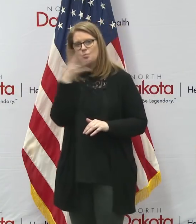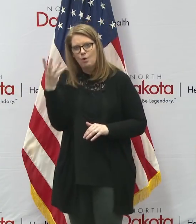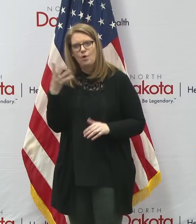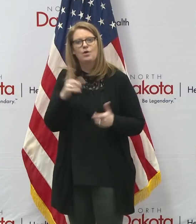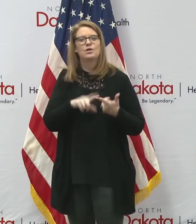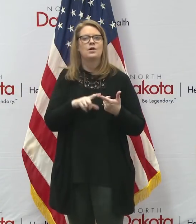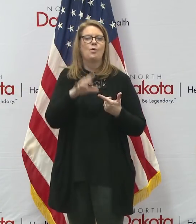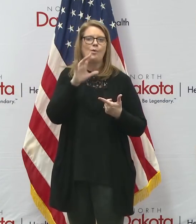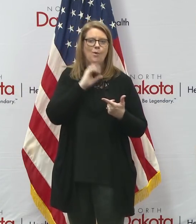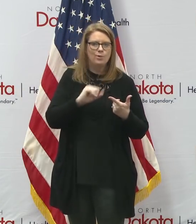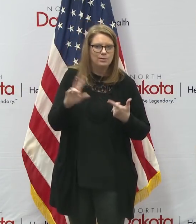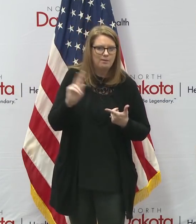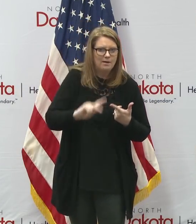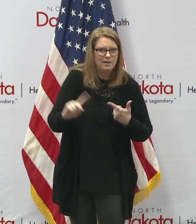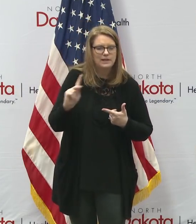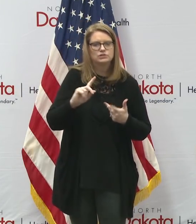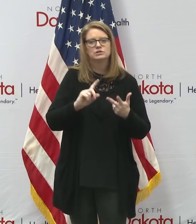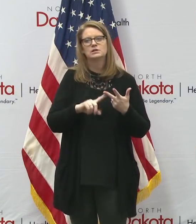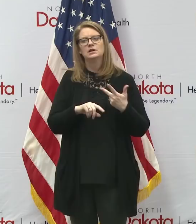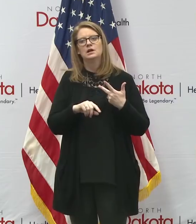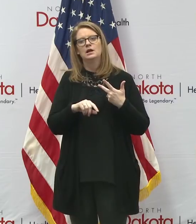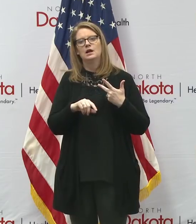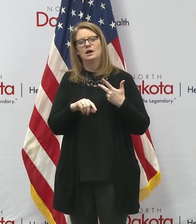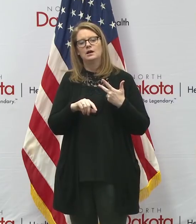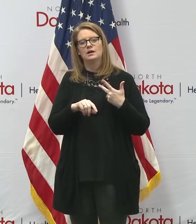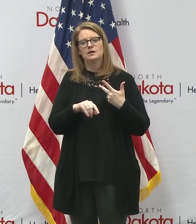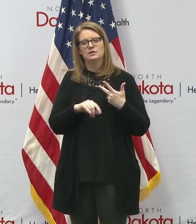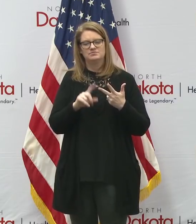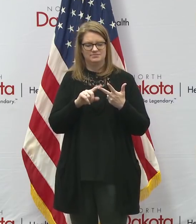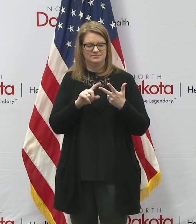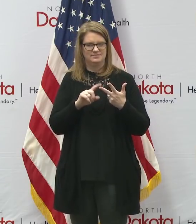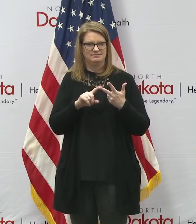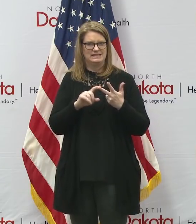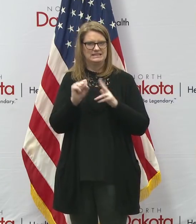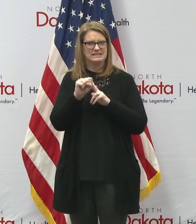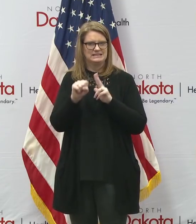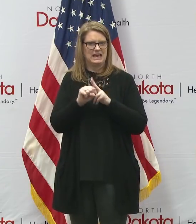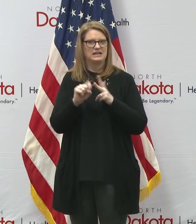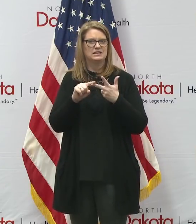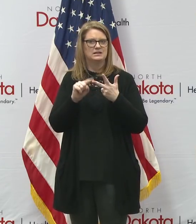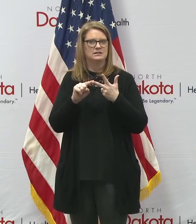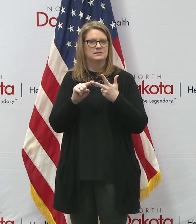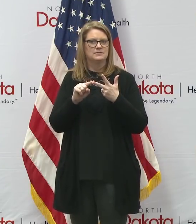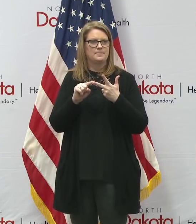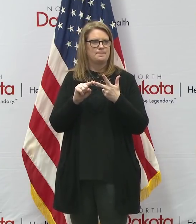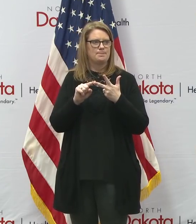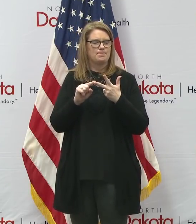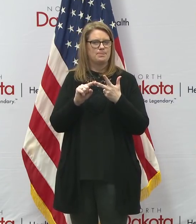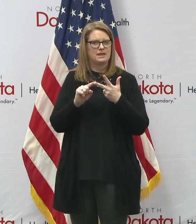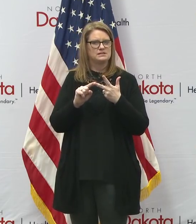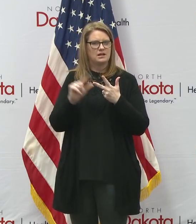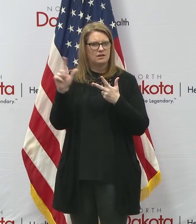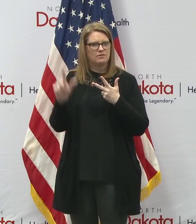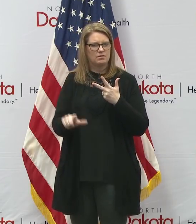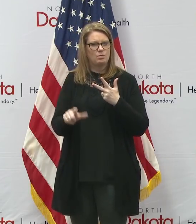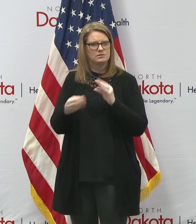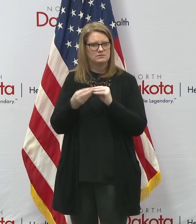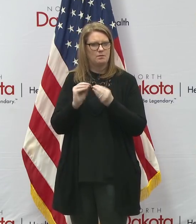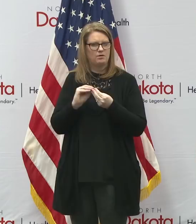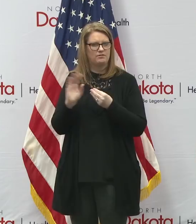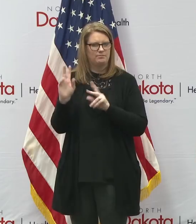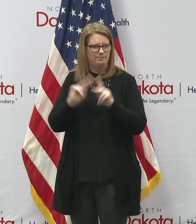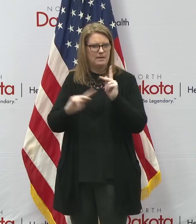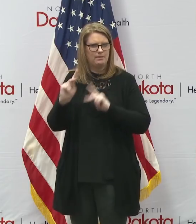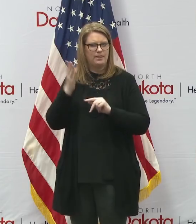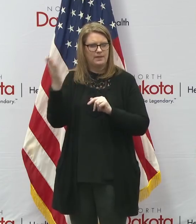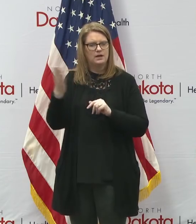older population, and it's one of the states that's on the bottom end of the populations of our 50 states. So we had a chance to